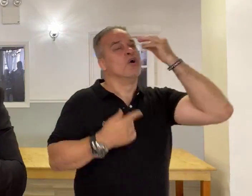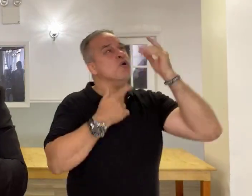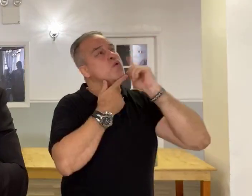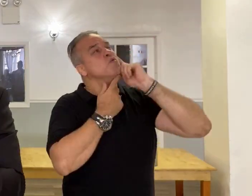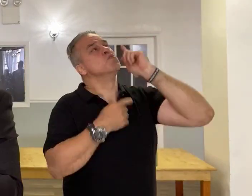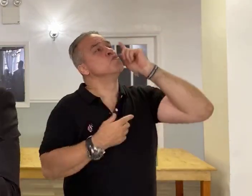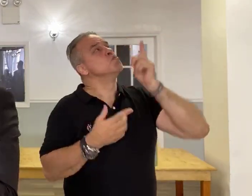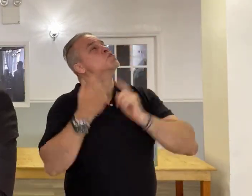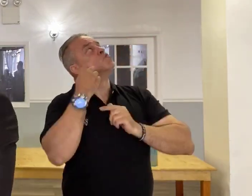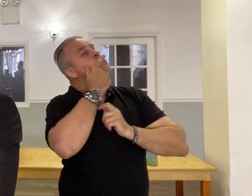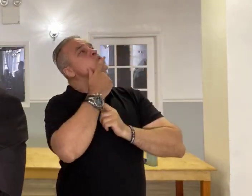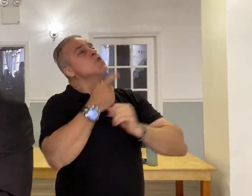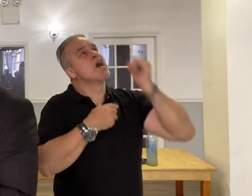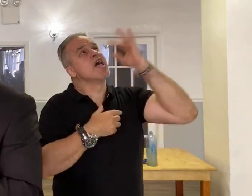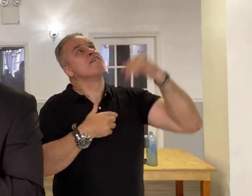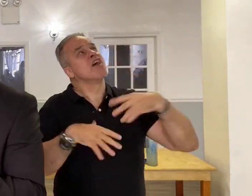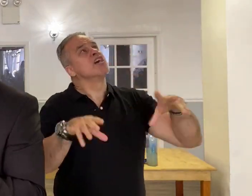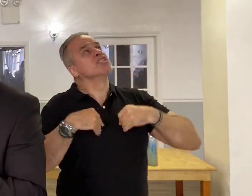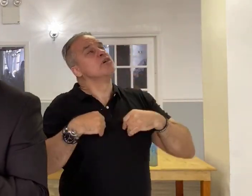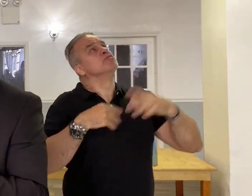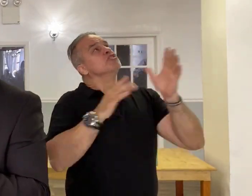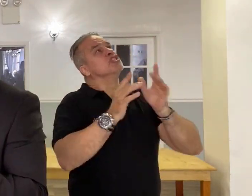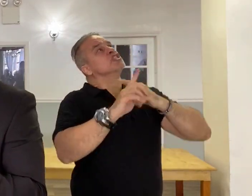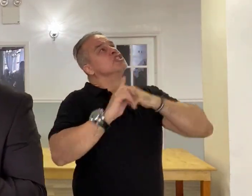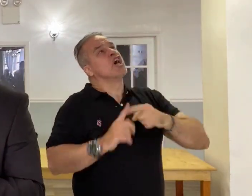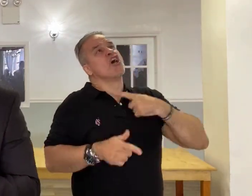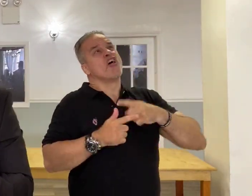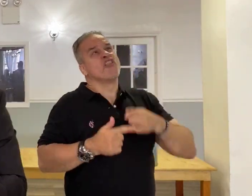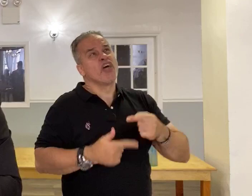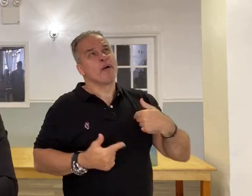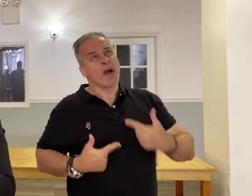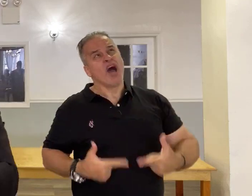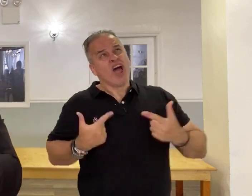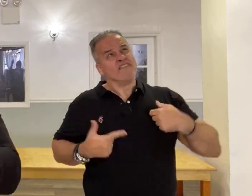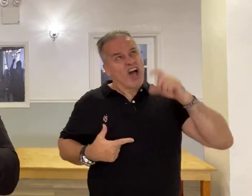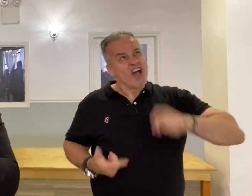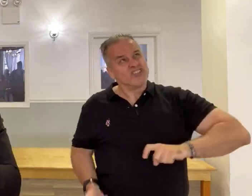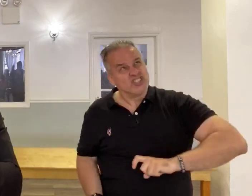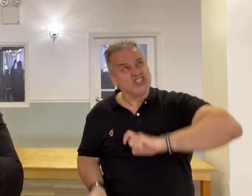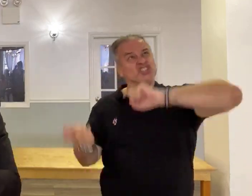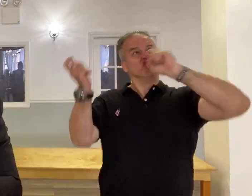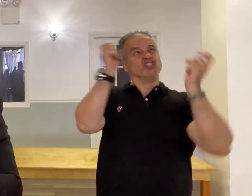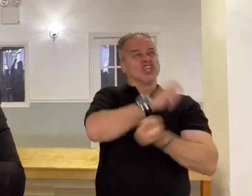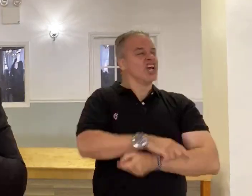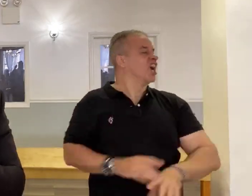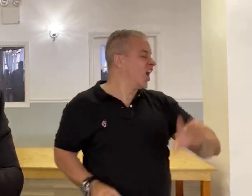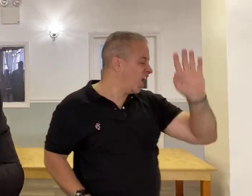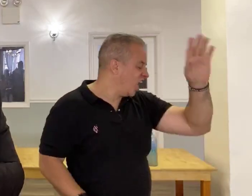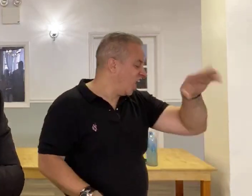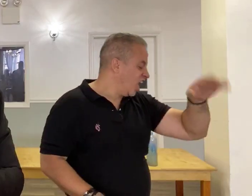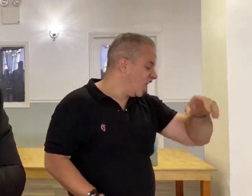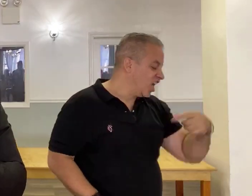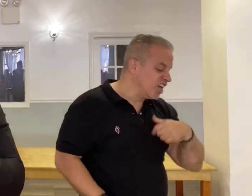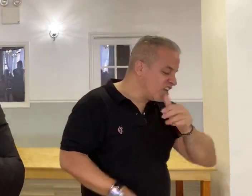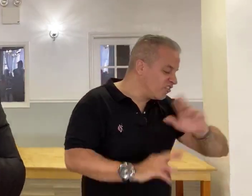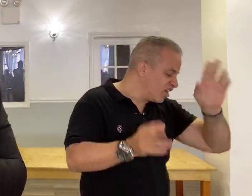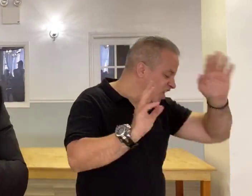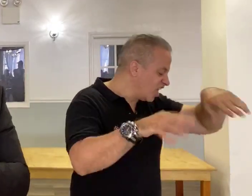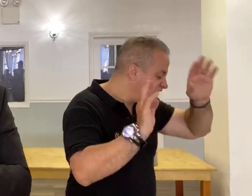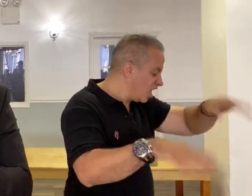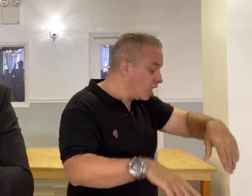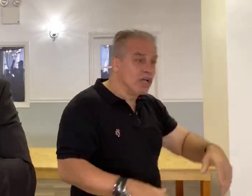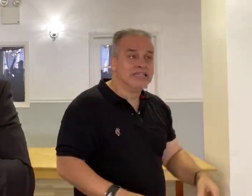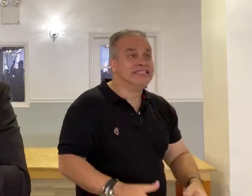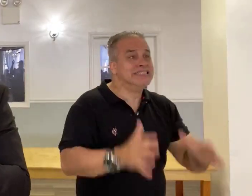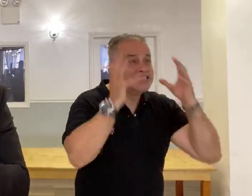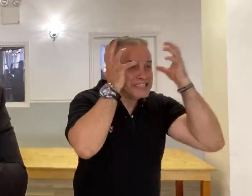can't live the same way that I have been living. I'd have to get rid of some things, and I'm not ready to do that. I tell you